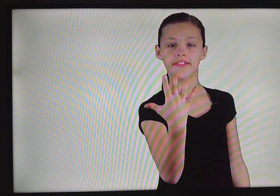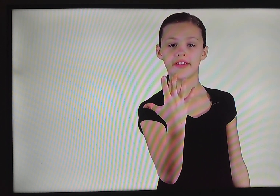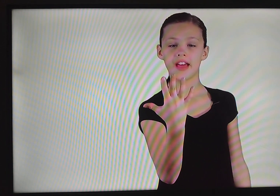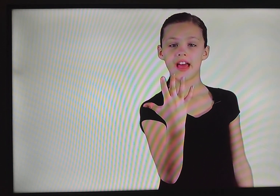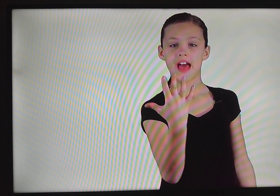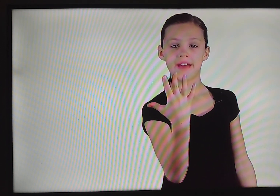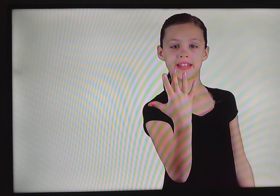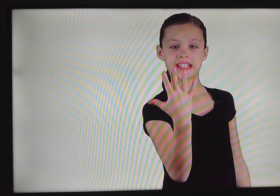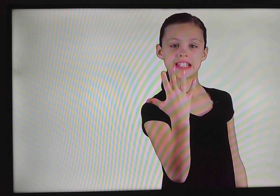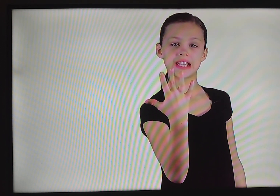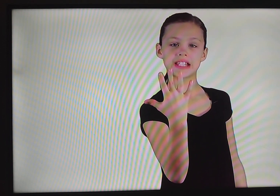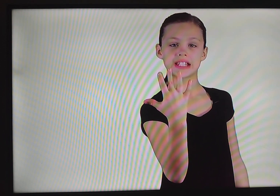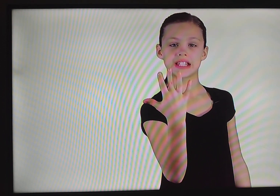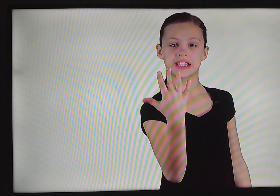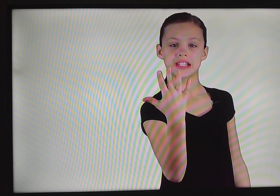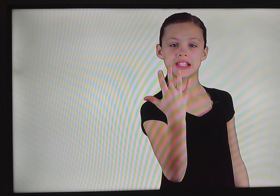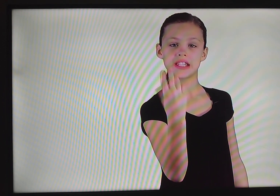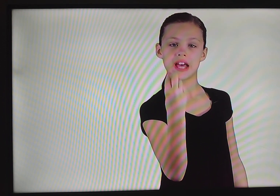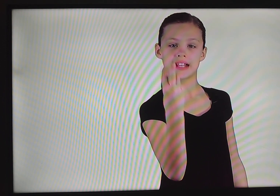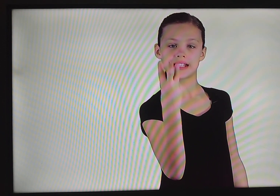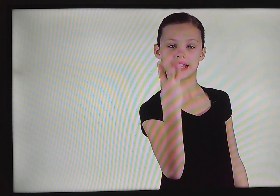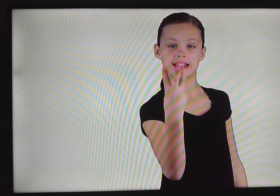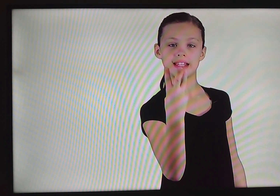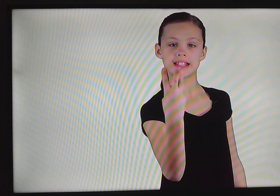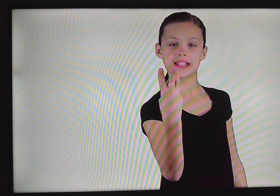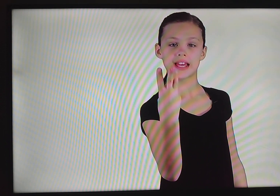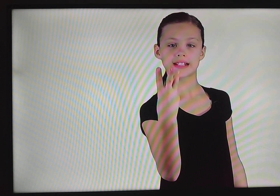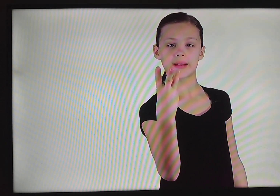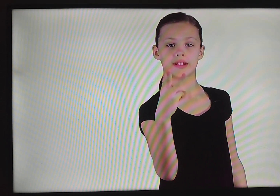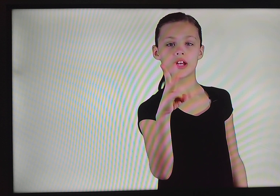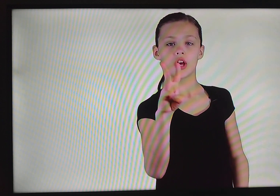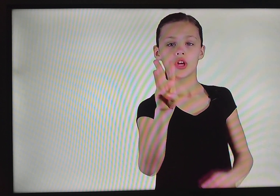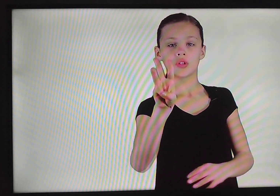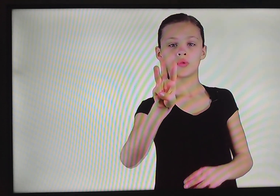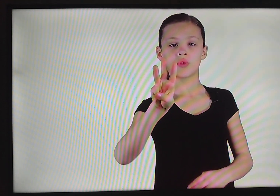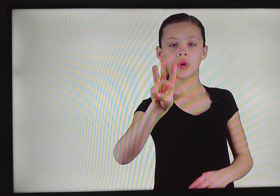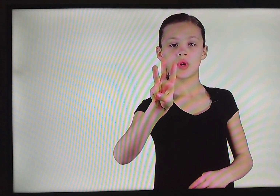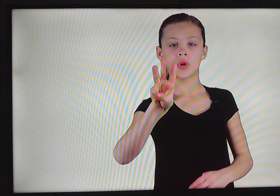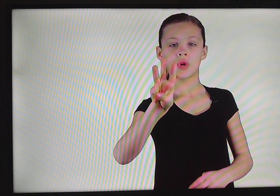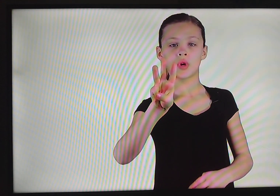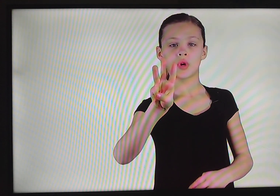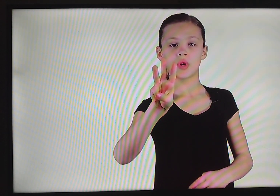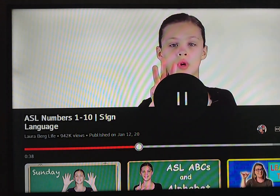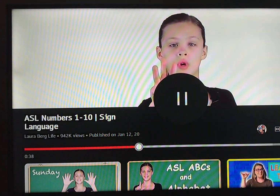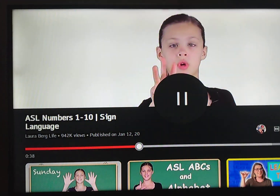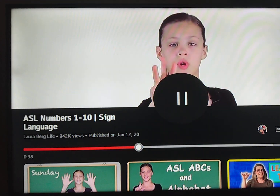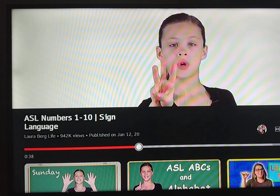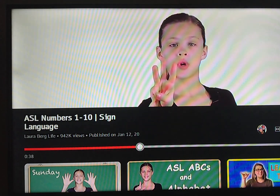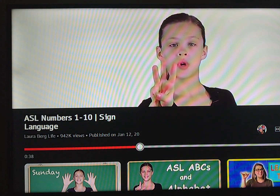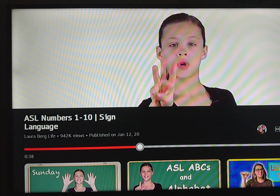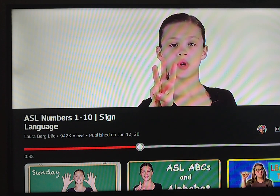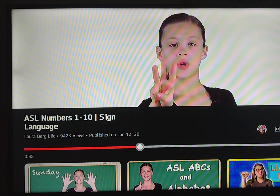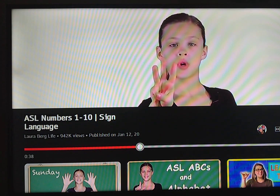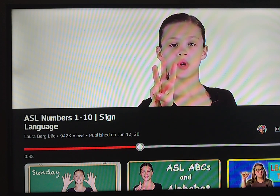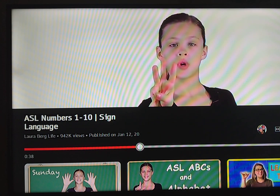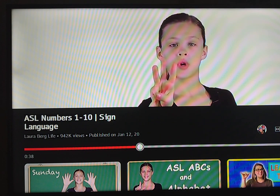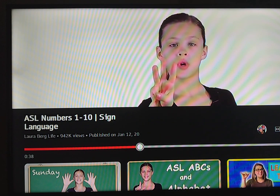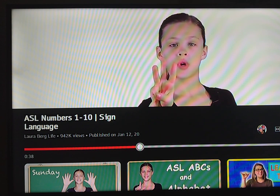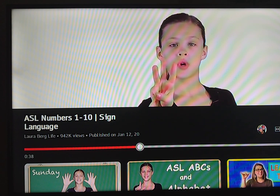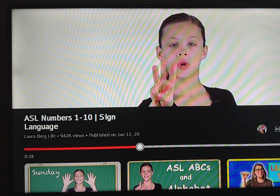Five and then six is as I said this except you All right, see that people that's that's